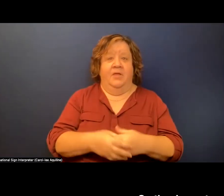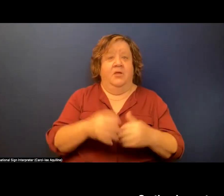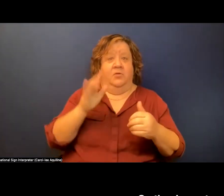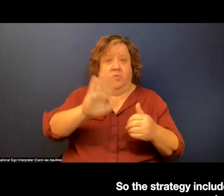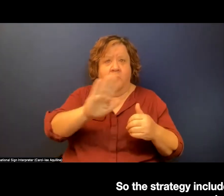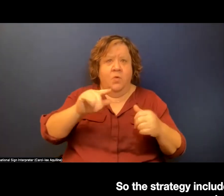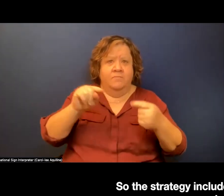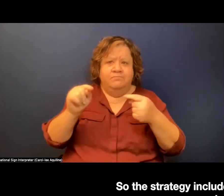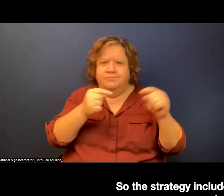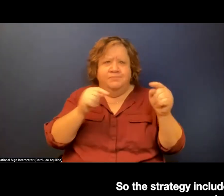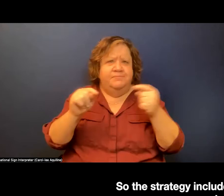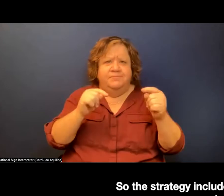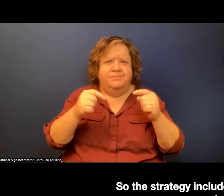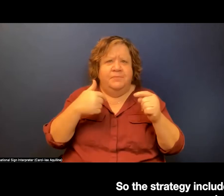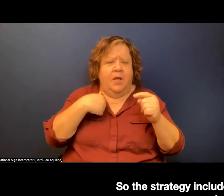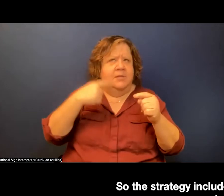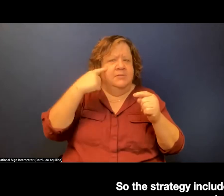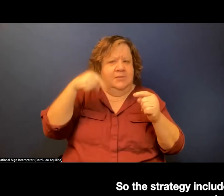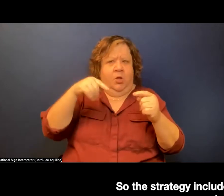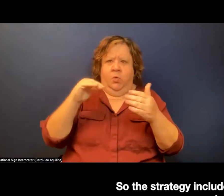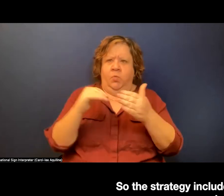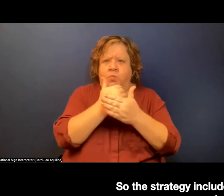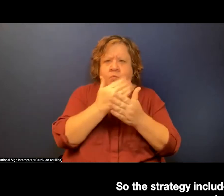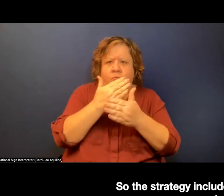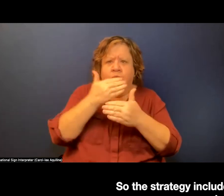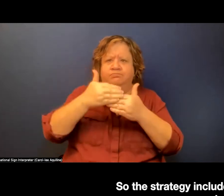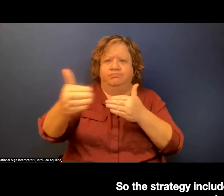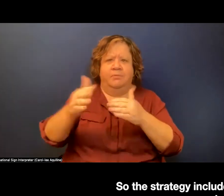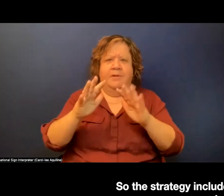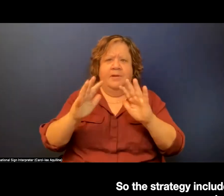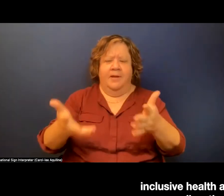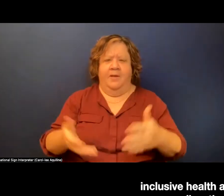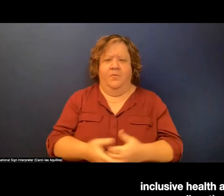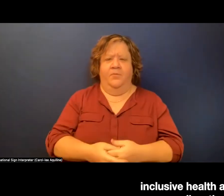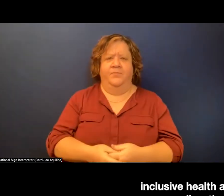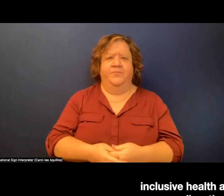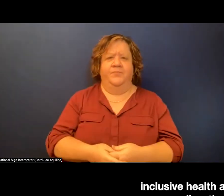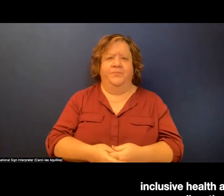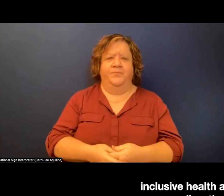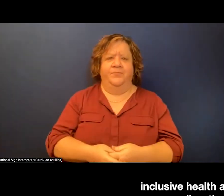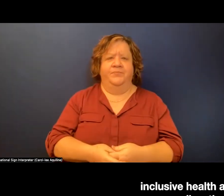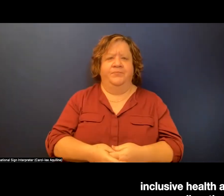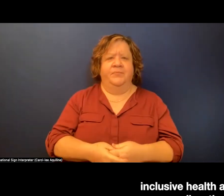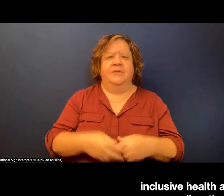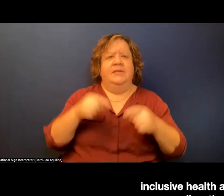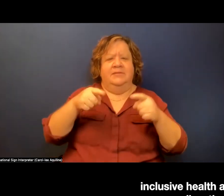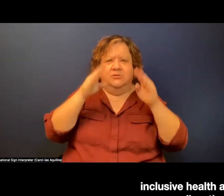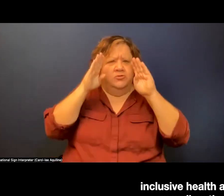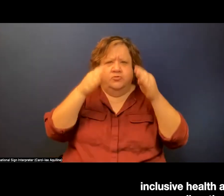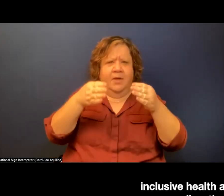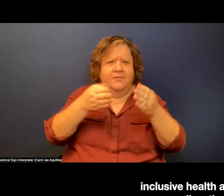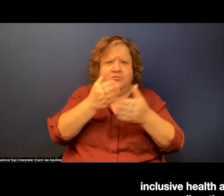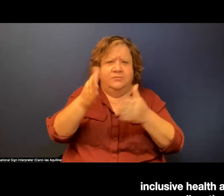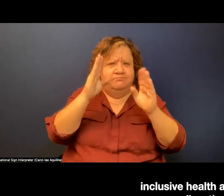involved. So the strategy includes new work on human rights, inclusive health and